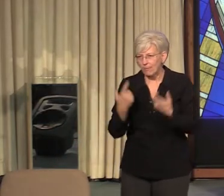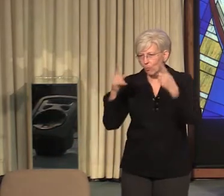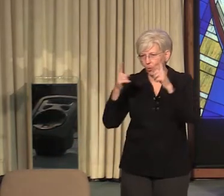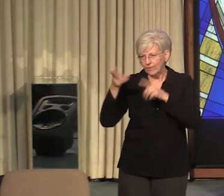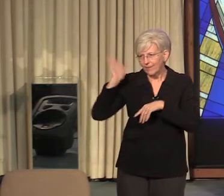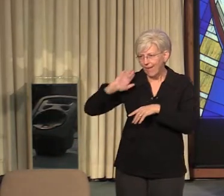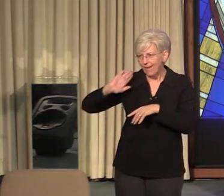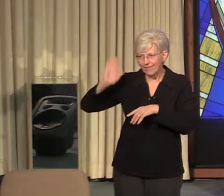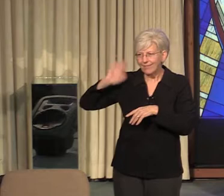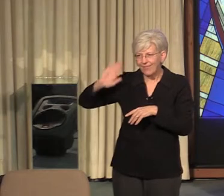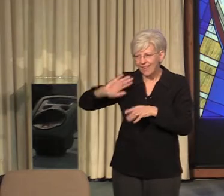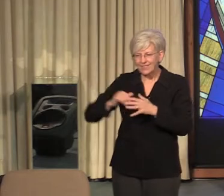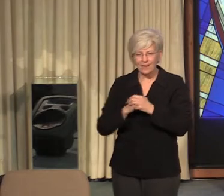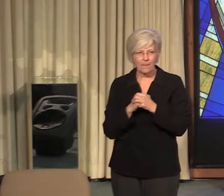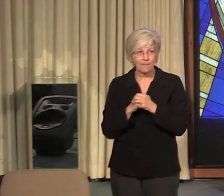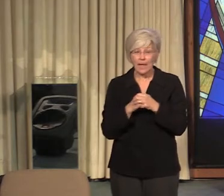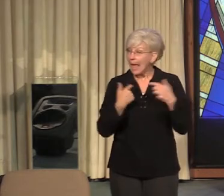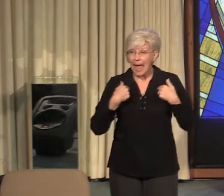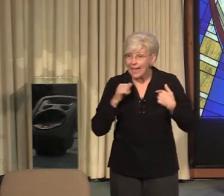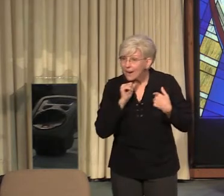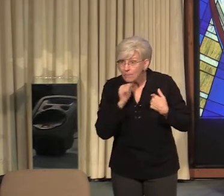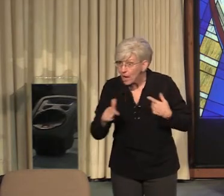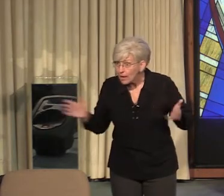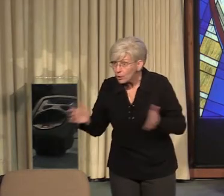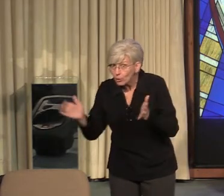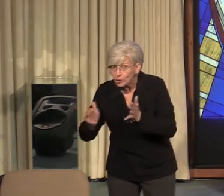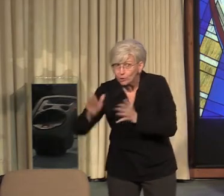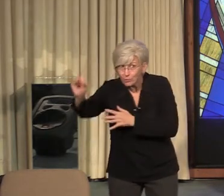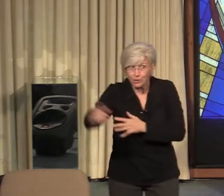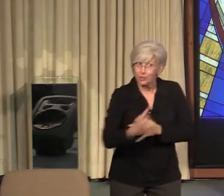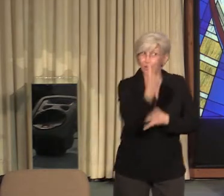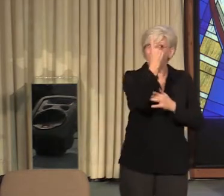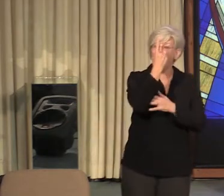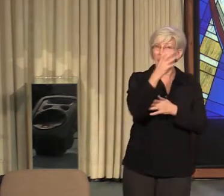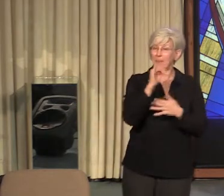time. And I'm not encouraging you to show up sick all the time.